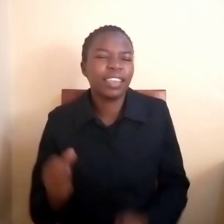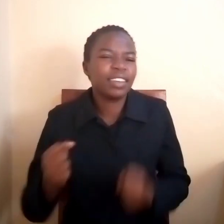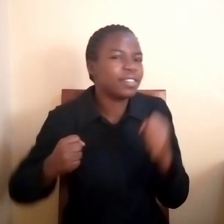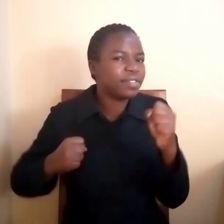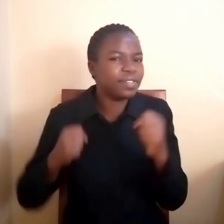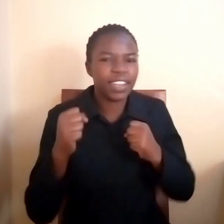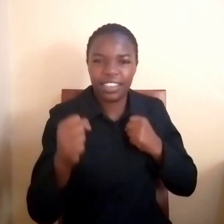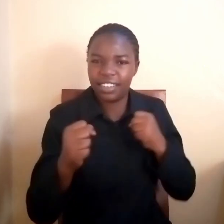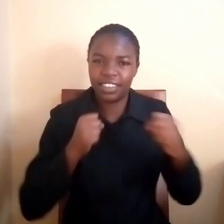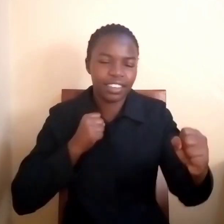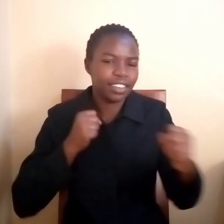fight.